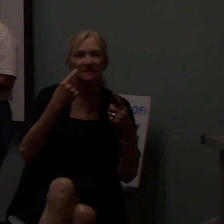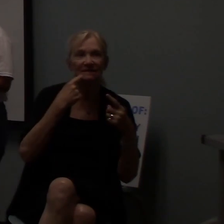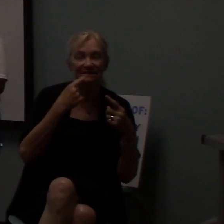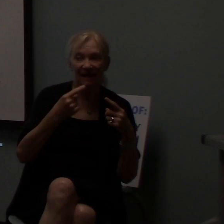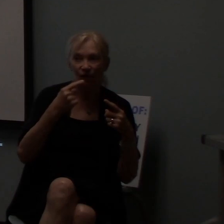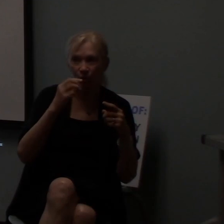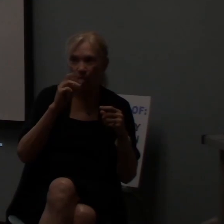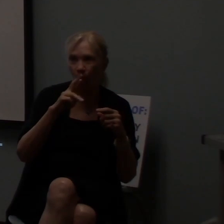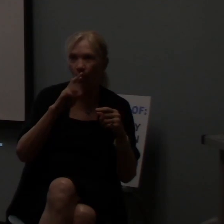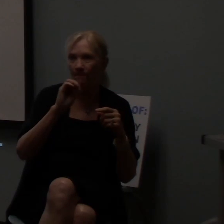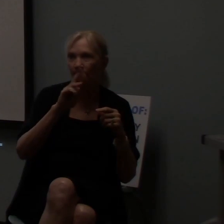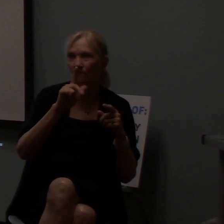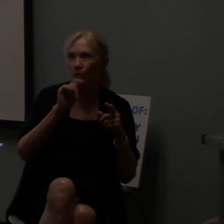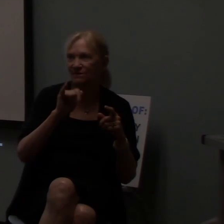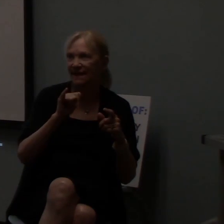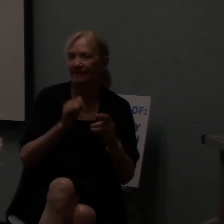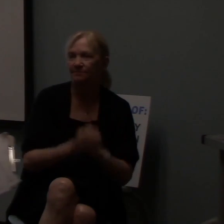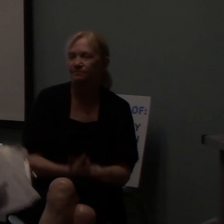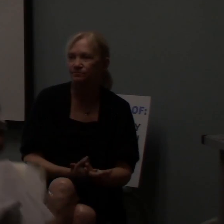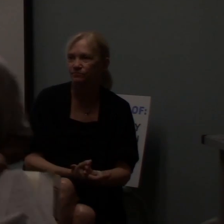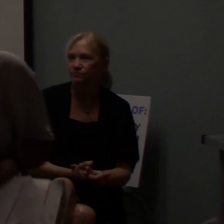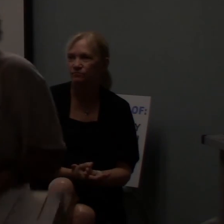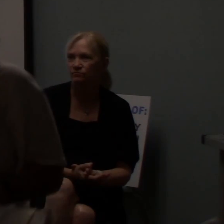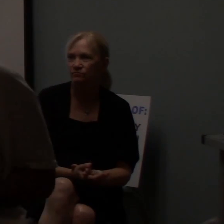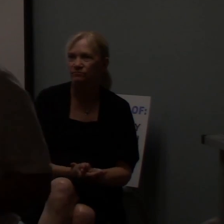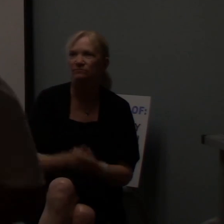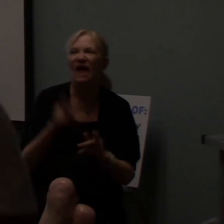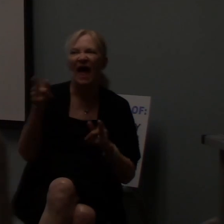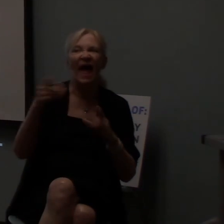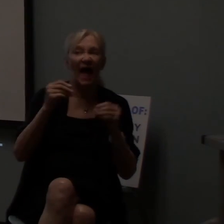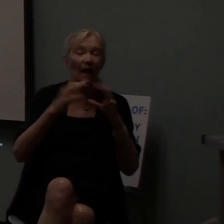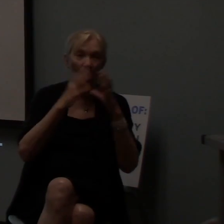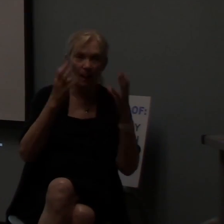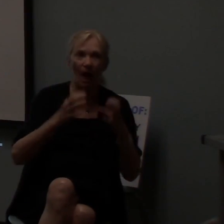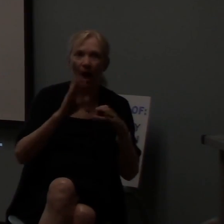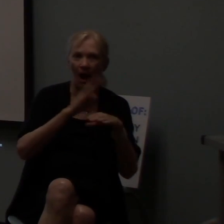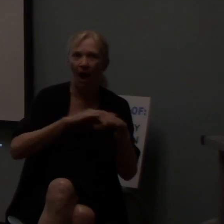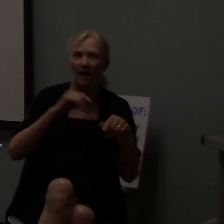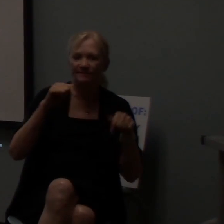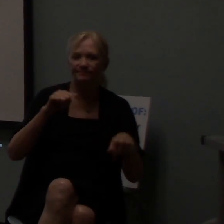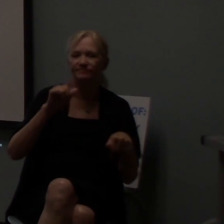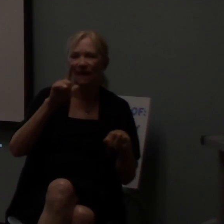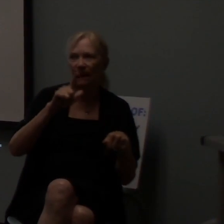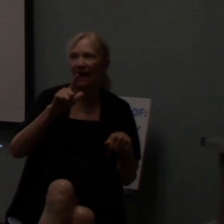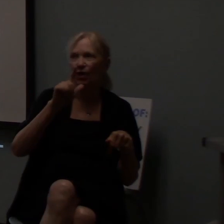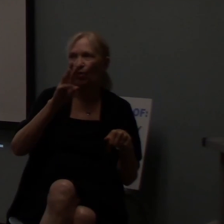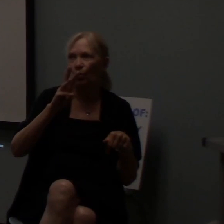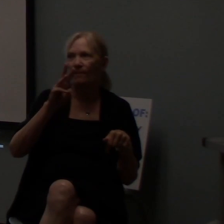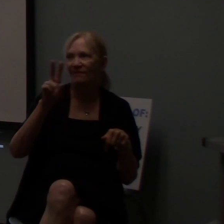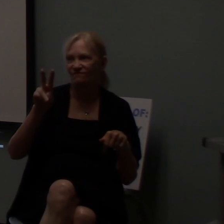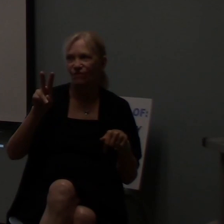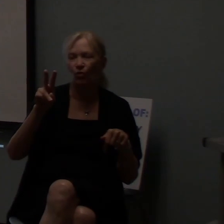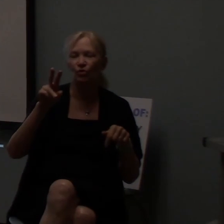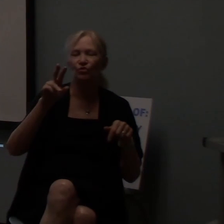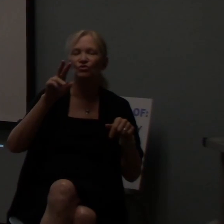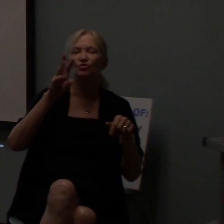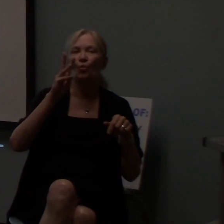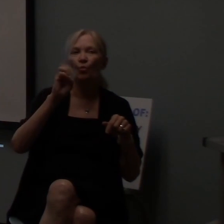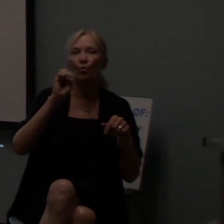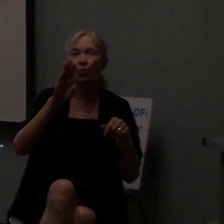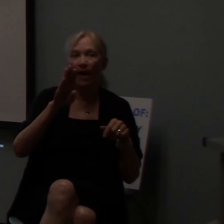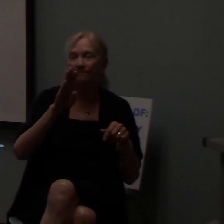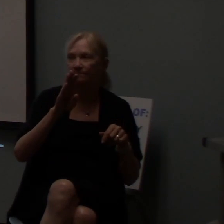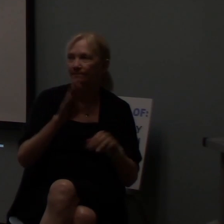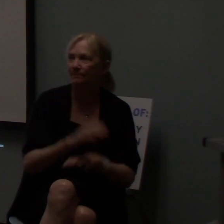are interested in learning more about these. And a ton on the website that the league's and voting we have methods. little business cards at the website if you don't want to